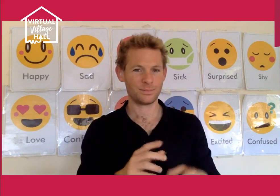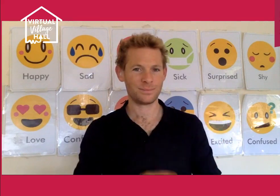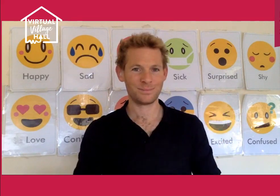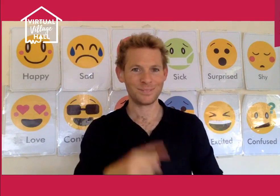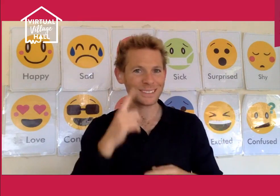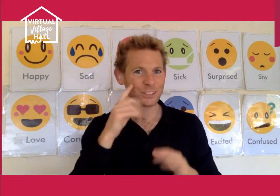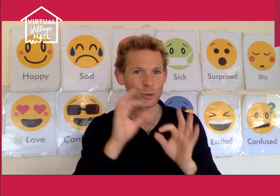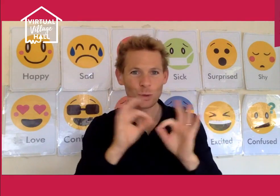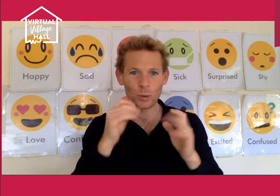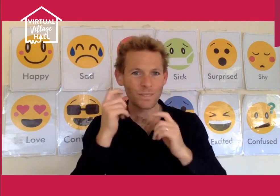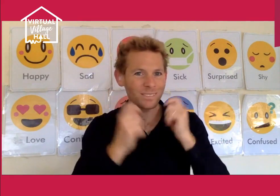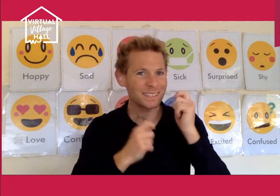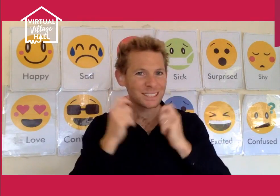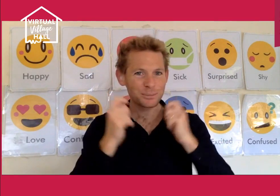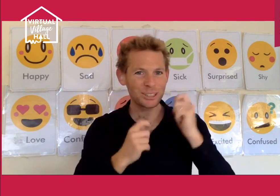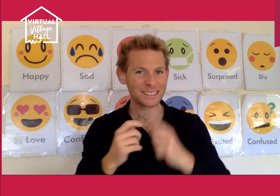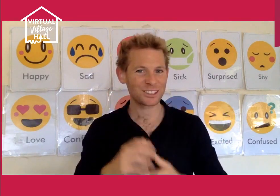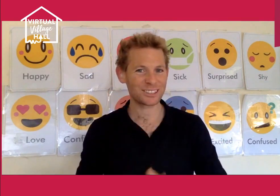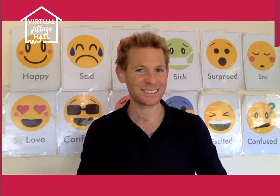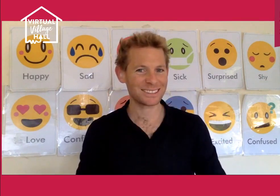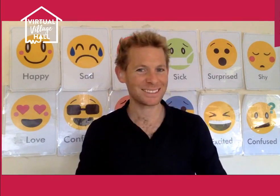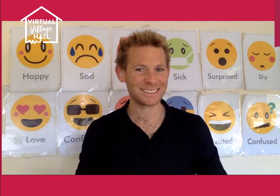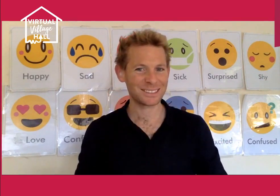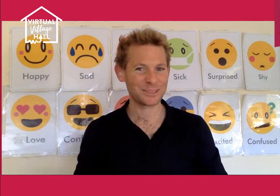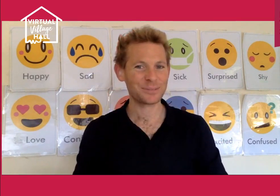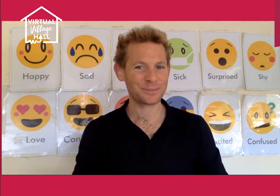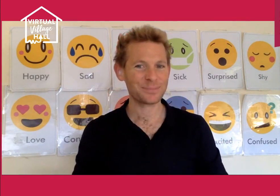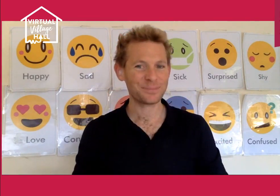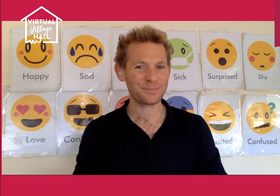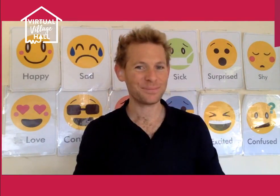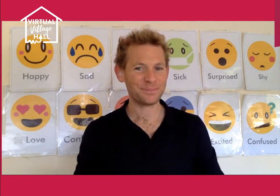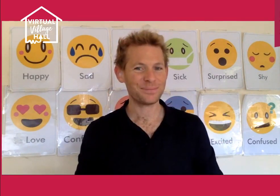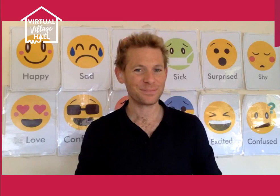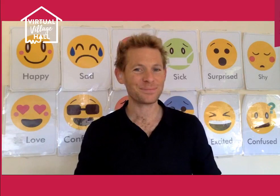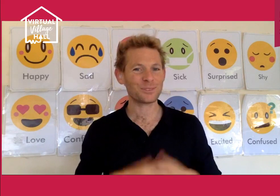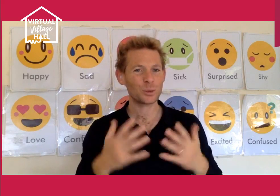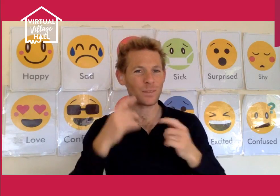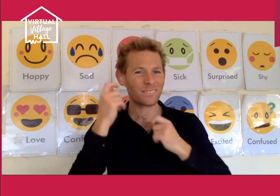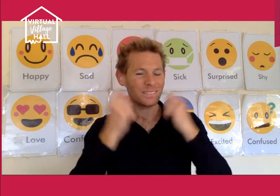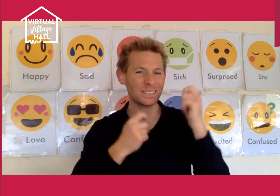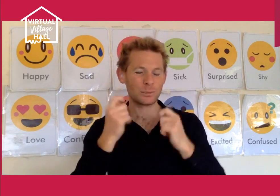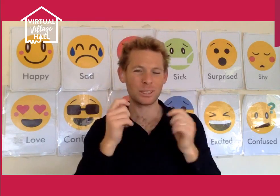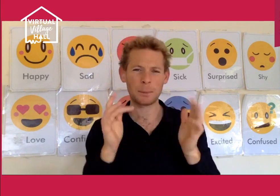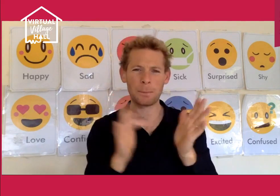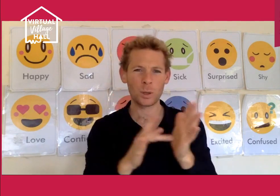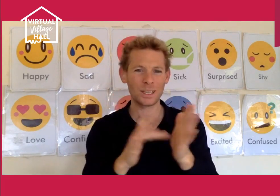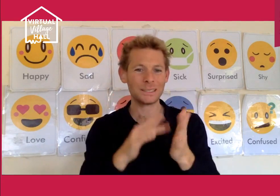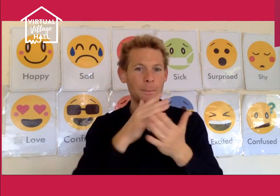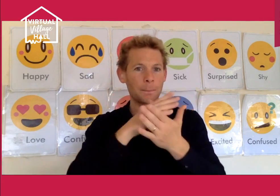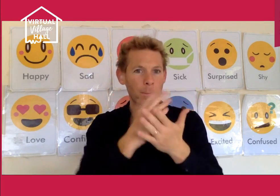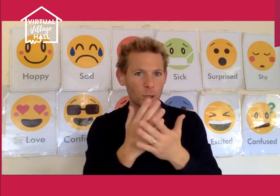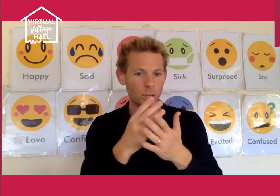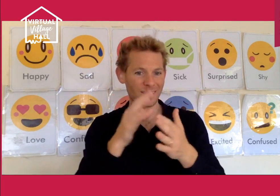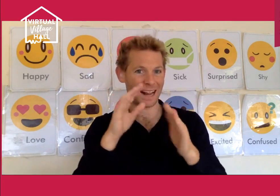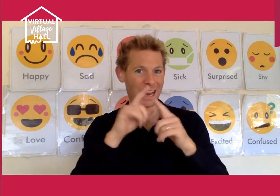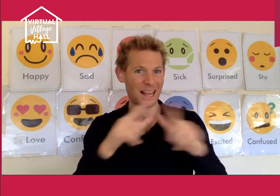My name's Anthony. So, see how there was no facial expression in that version? So, facial expression is